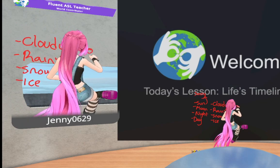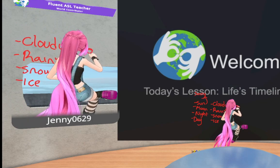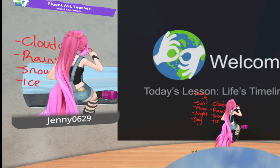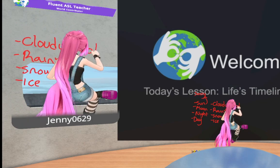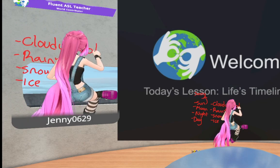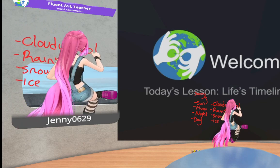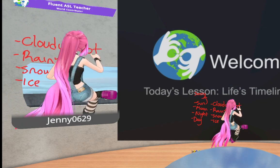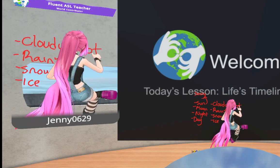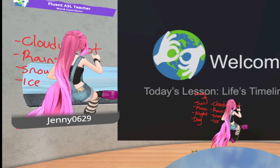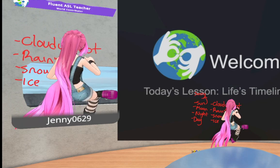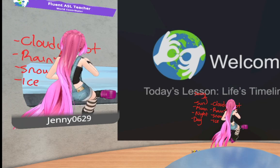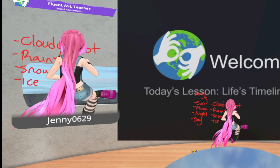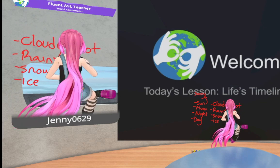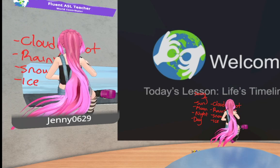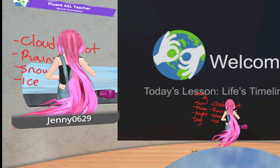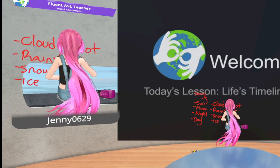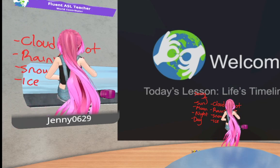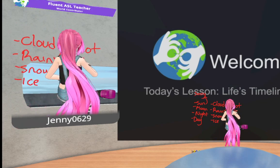hot,